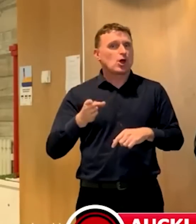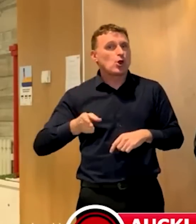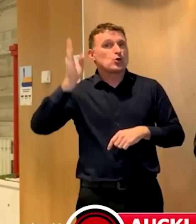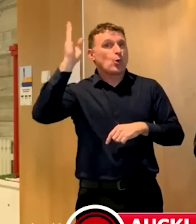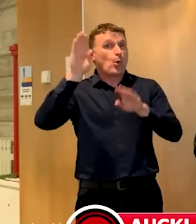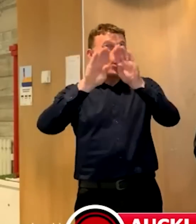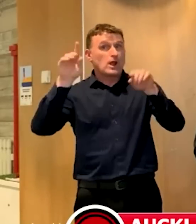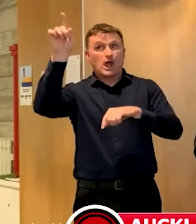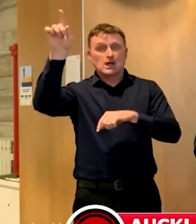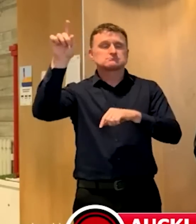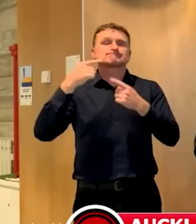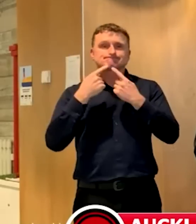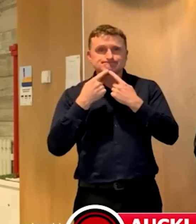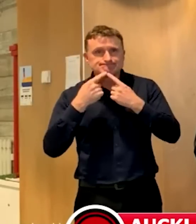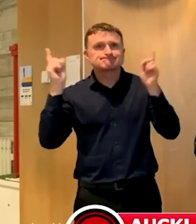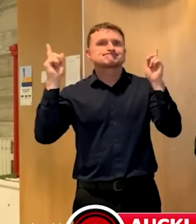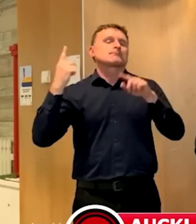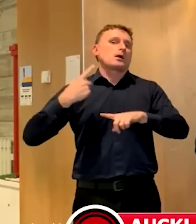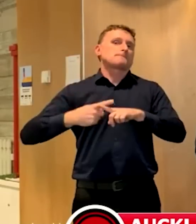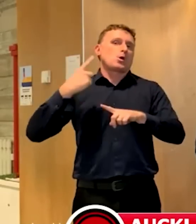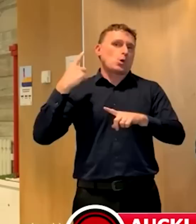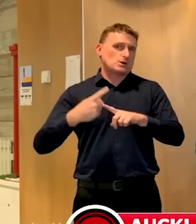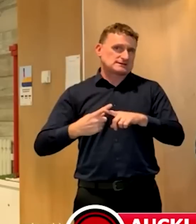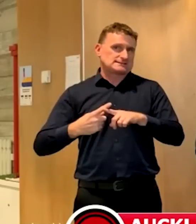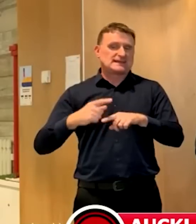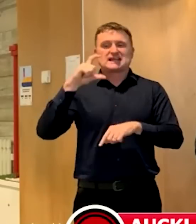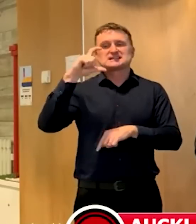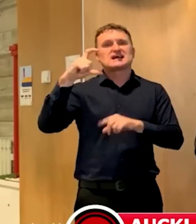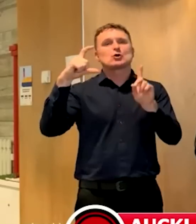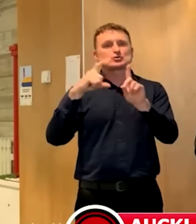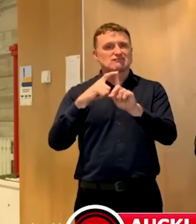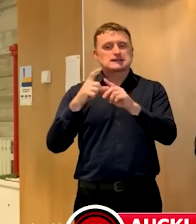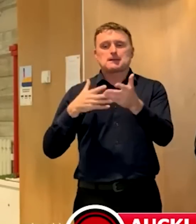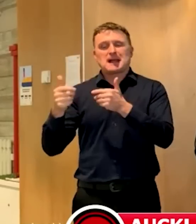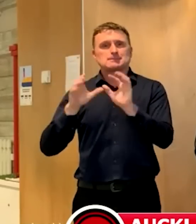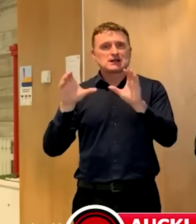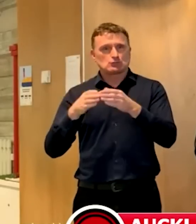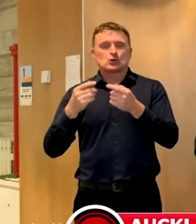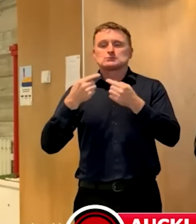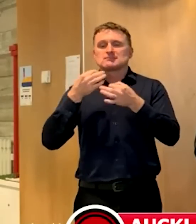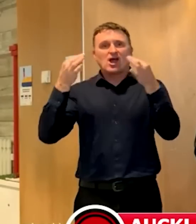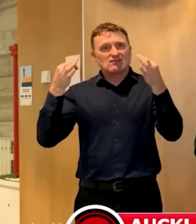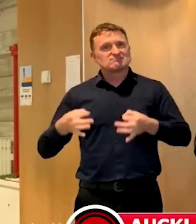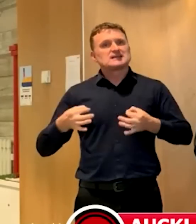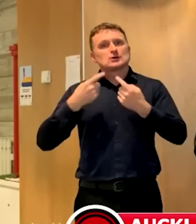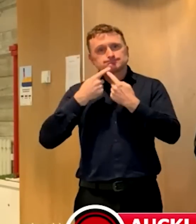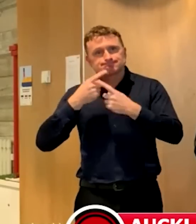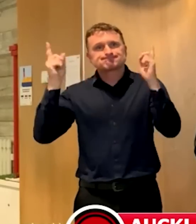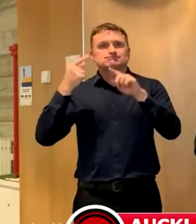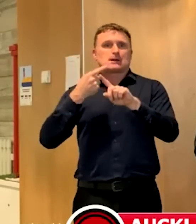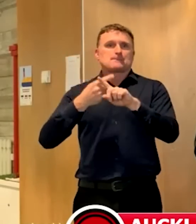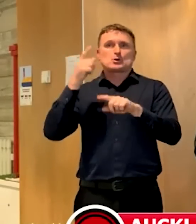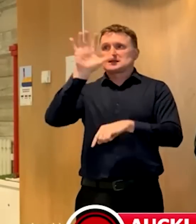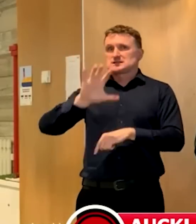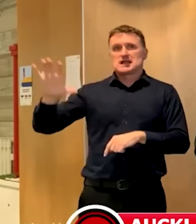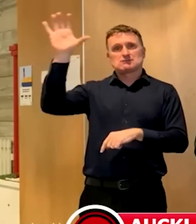a declaration of local emergency has been made by the Civil Defence Emergency Management Group, and the